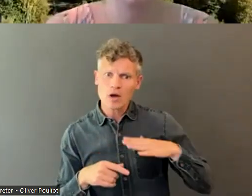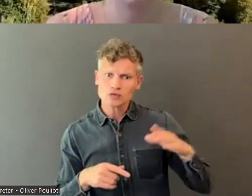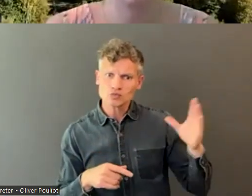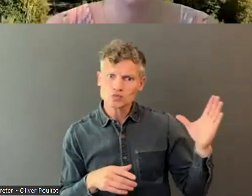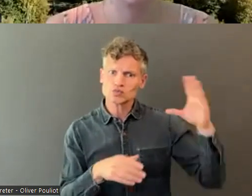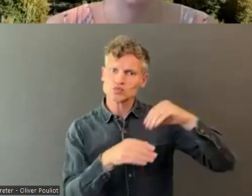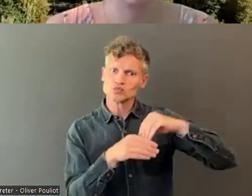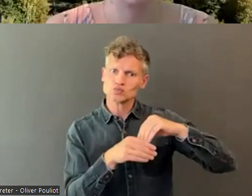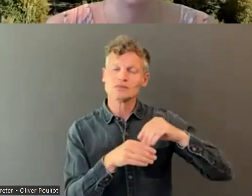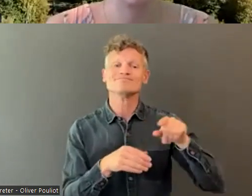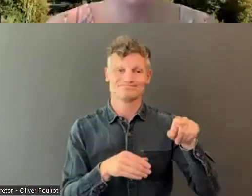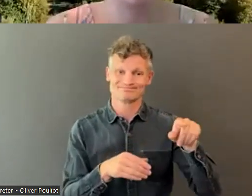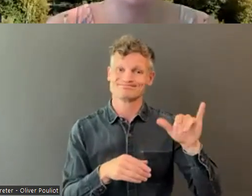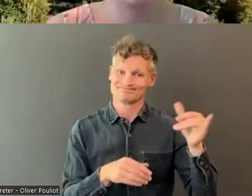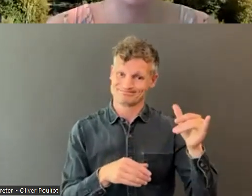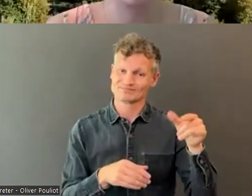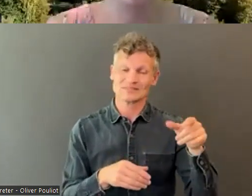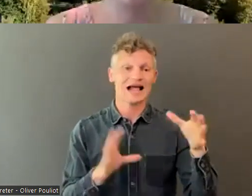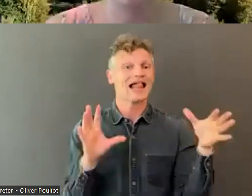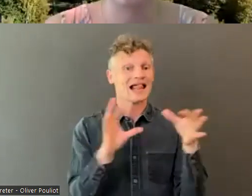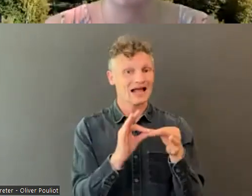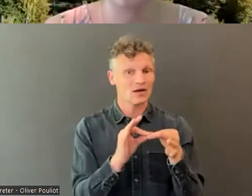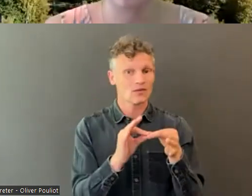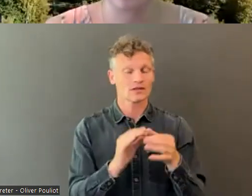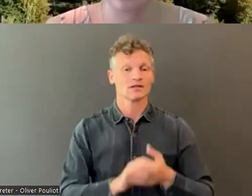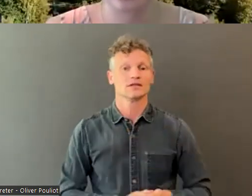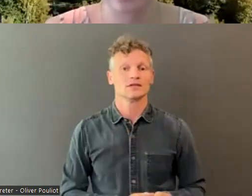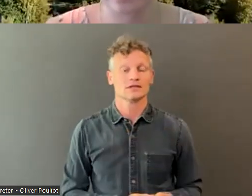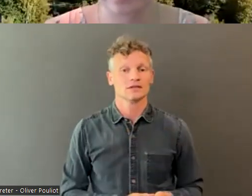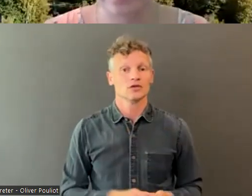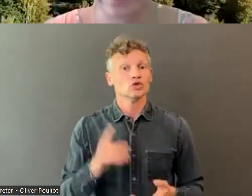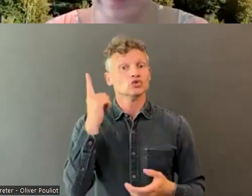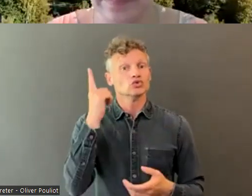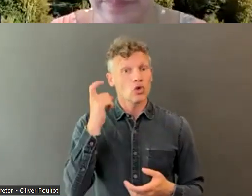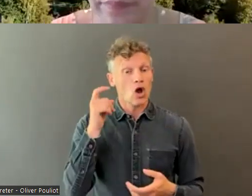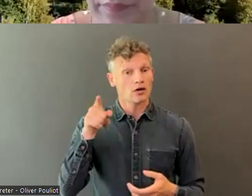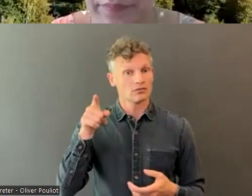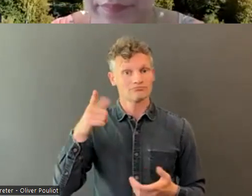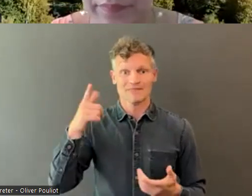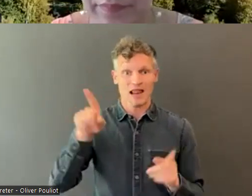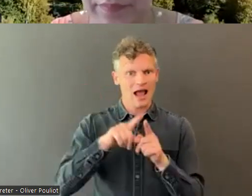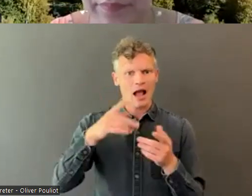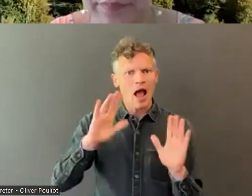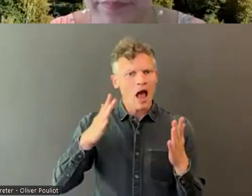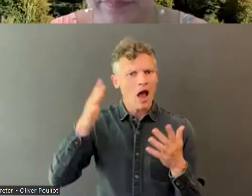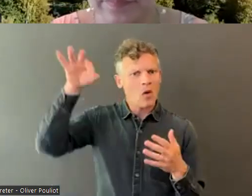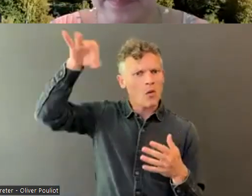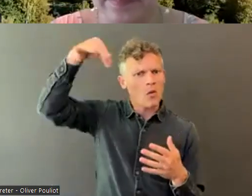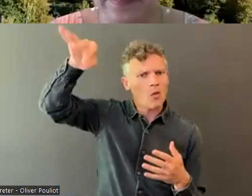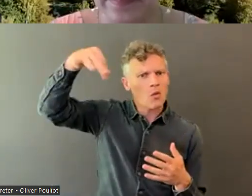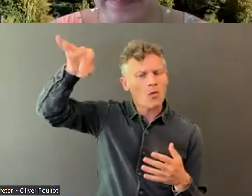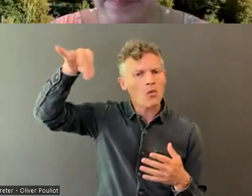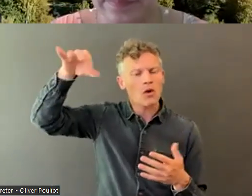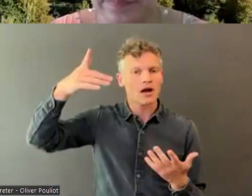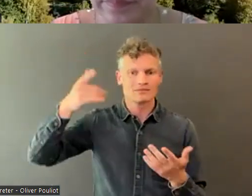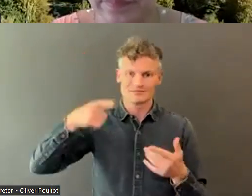up on that point about value, carrot and stick, if you like. You know, start with the carrot. I think buyers, procurement's processes are